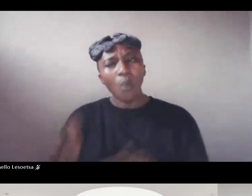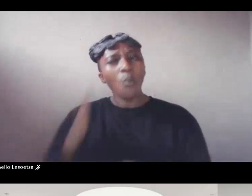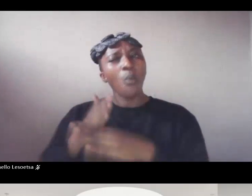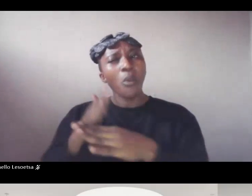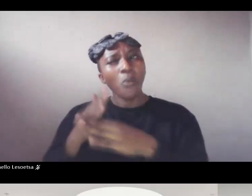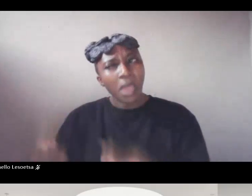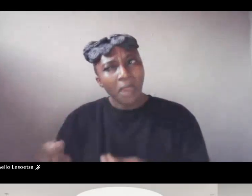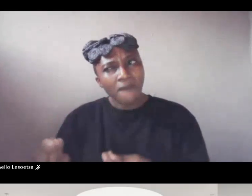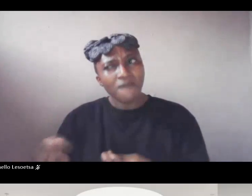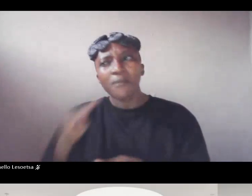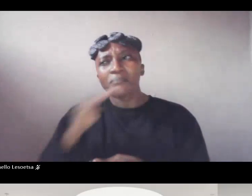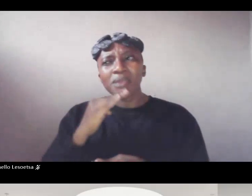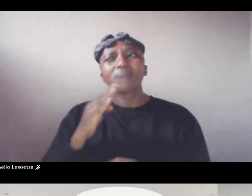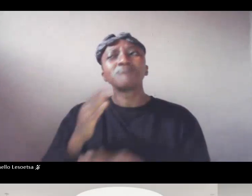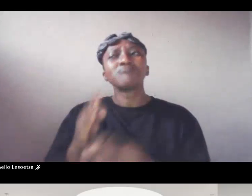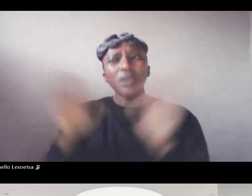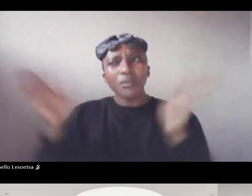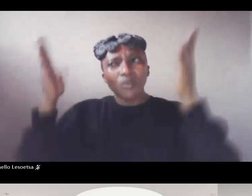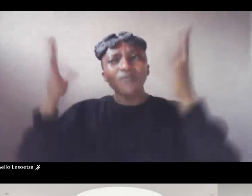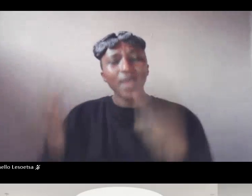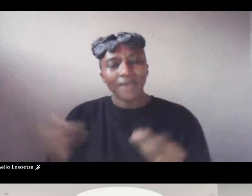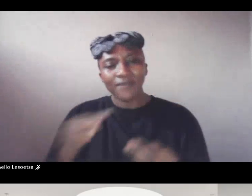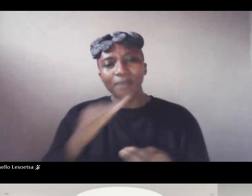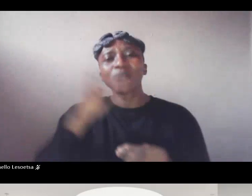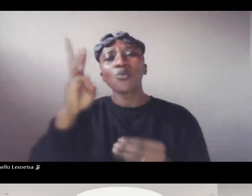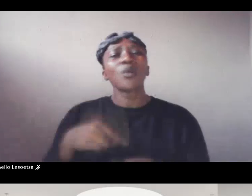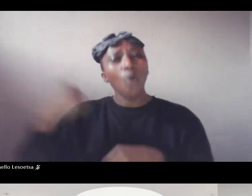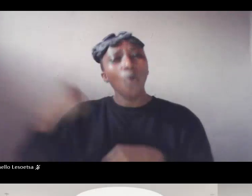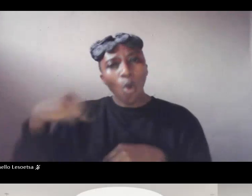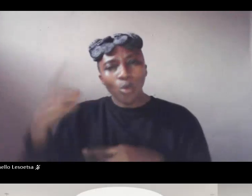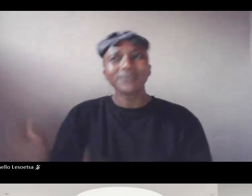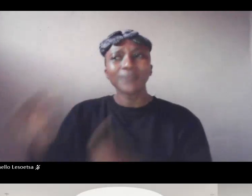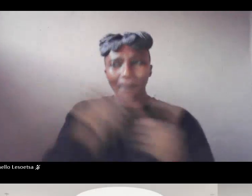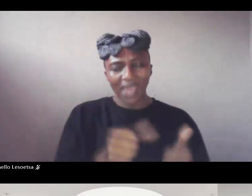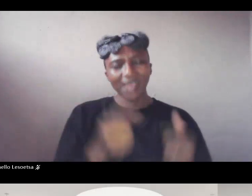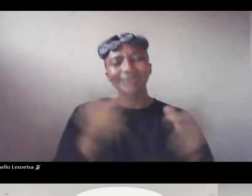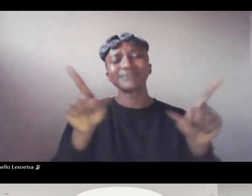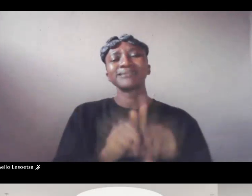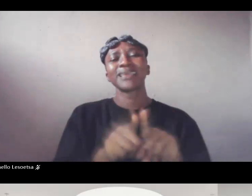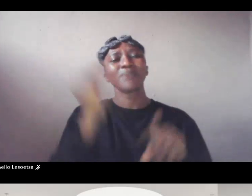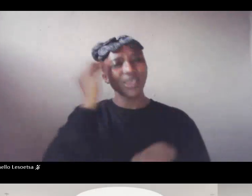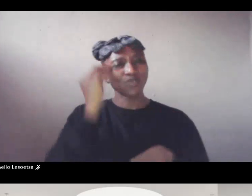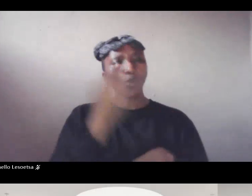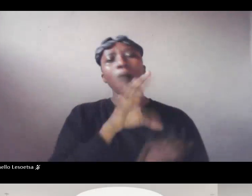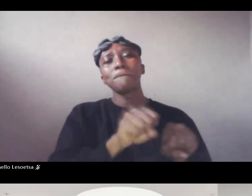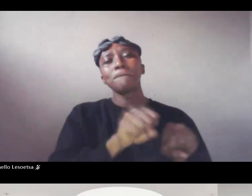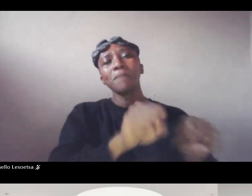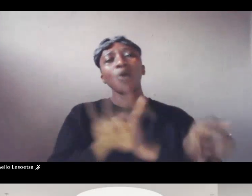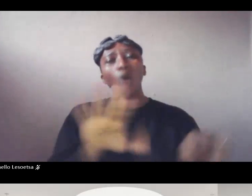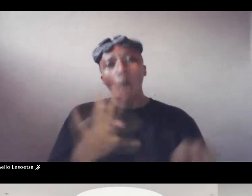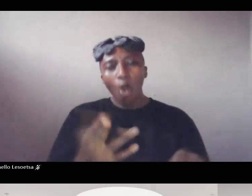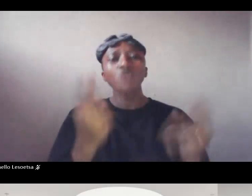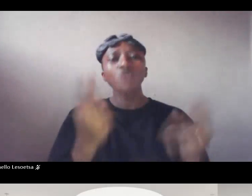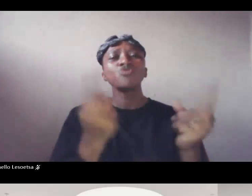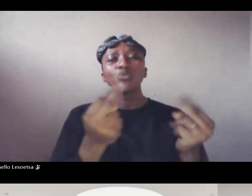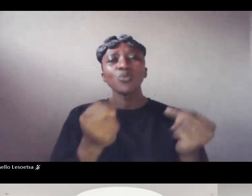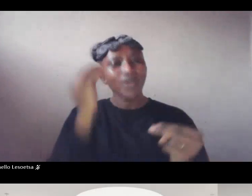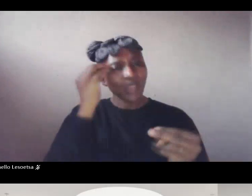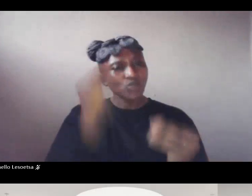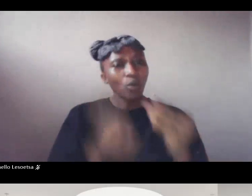come back to the same issues or new issues. Okay, so I'm just broadening what Doreen